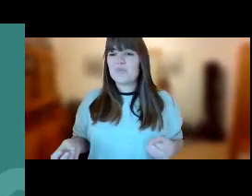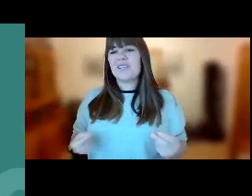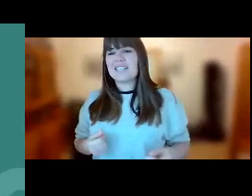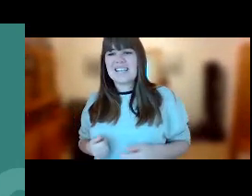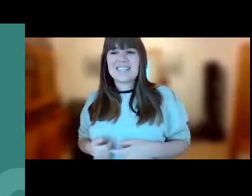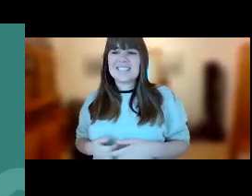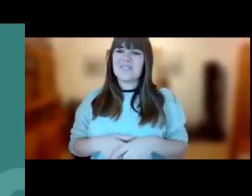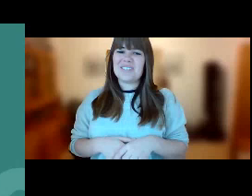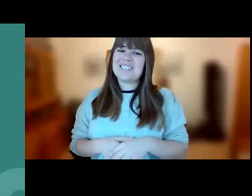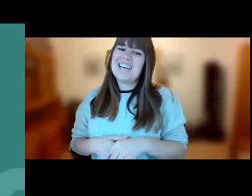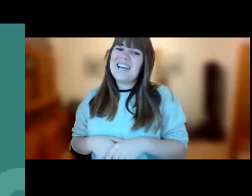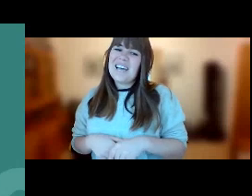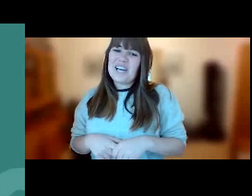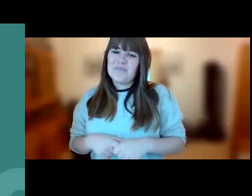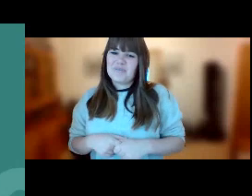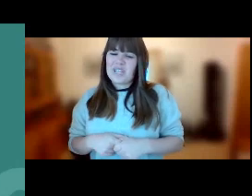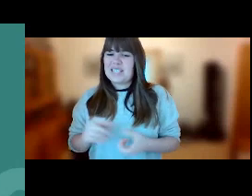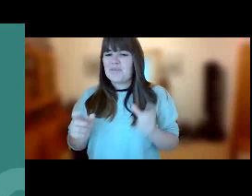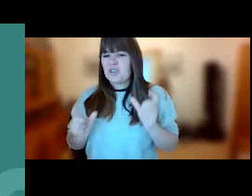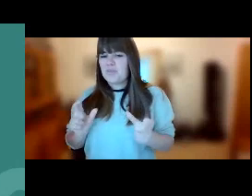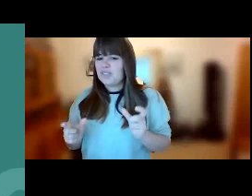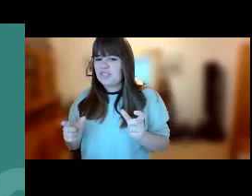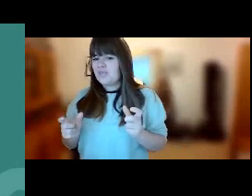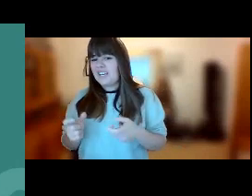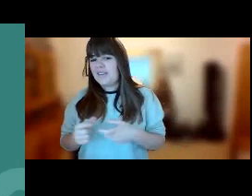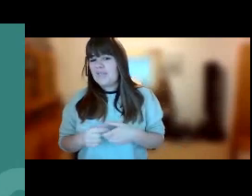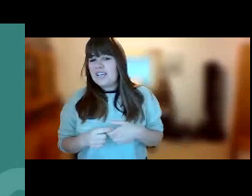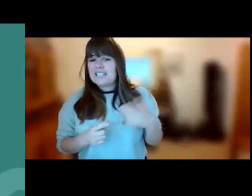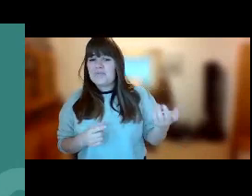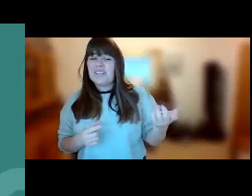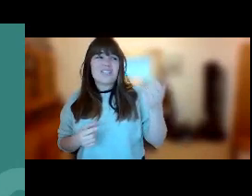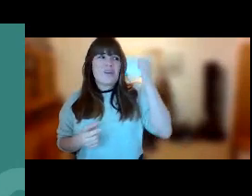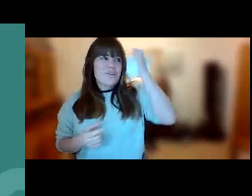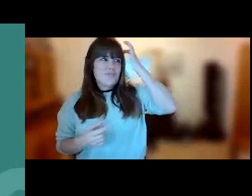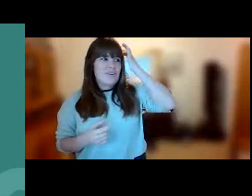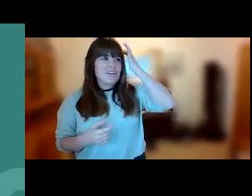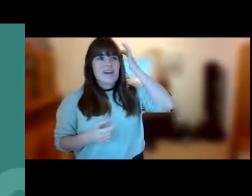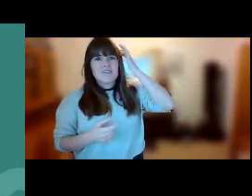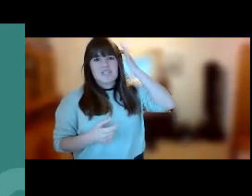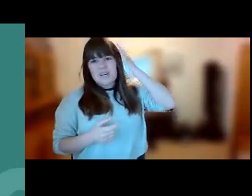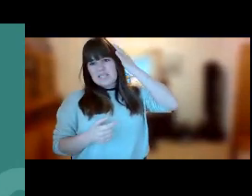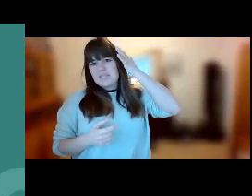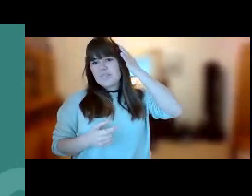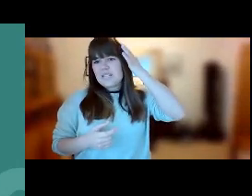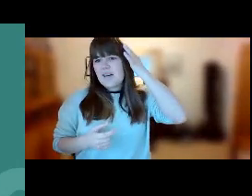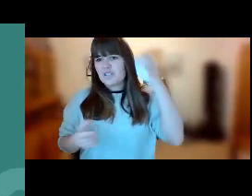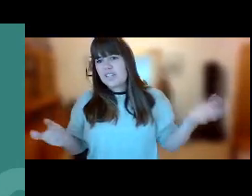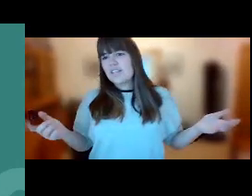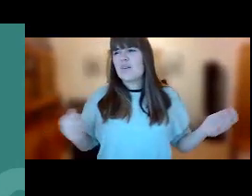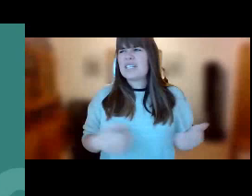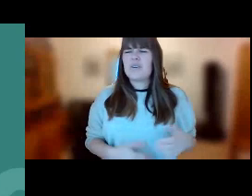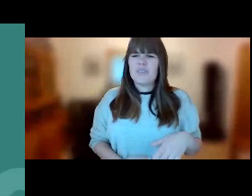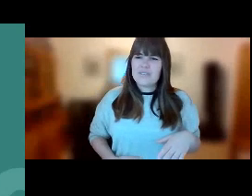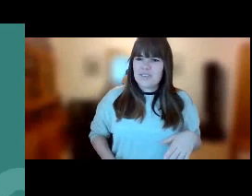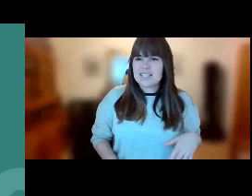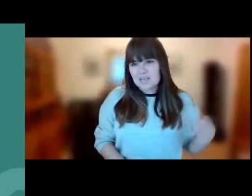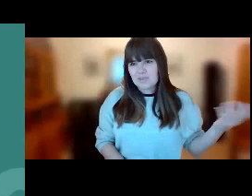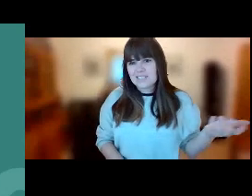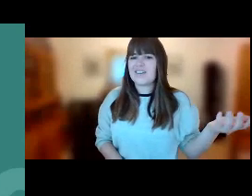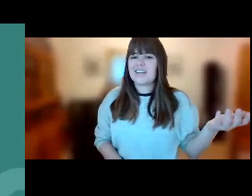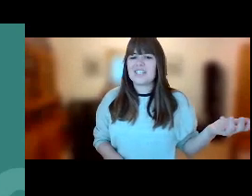more humour in that sense, and we would adapt our approach differently. Similar to if we're encouraging participants to have a drink, I might say, I'm